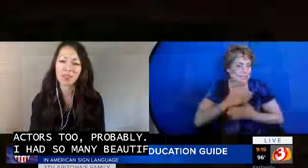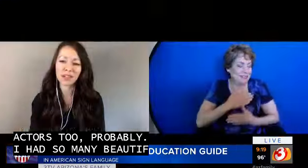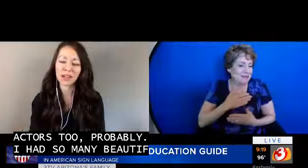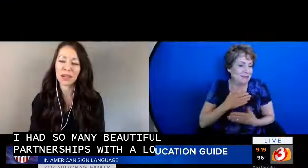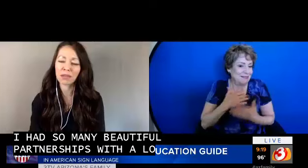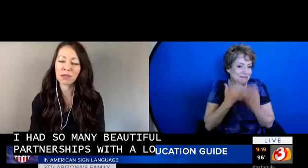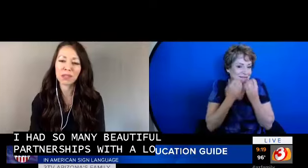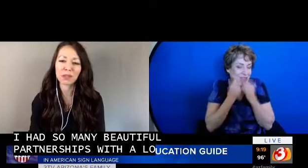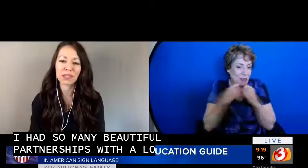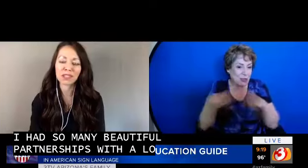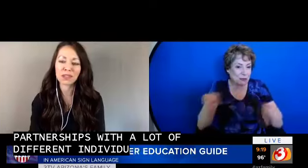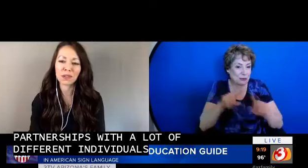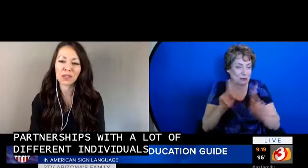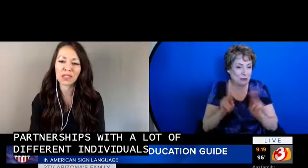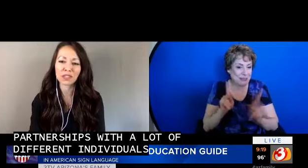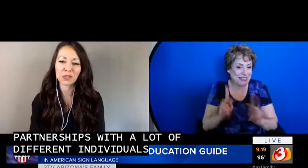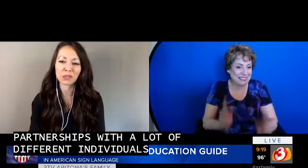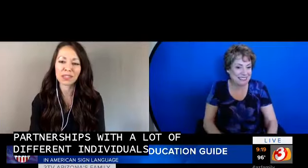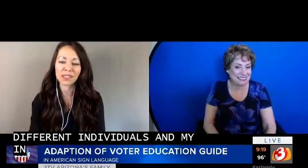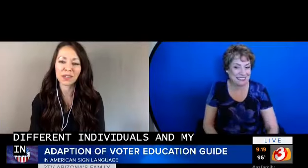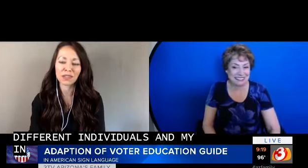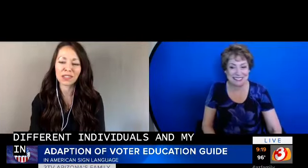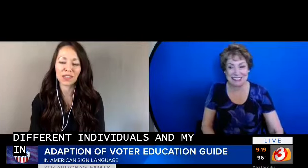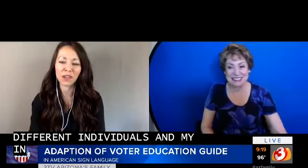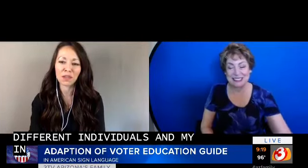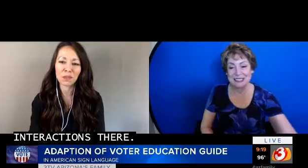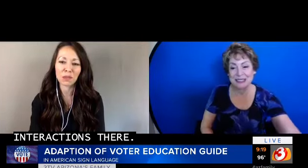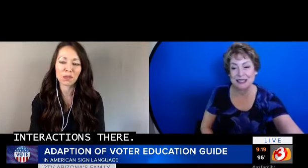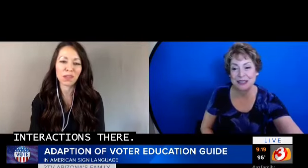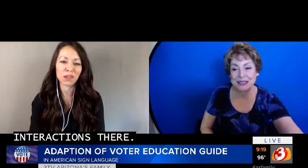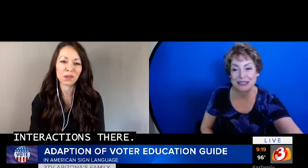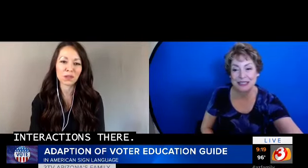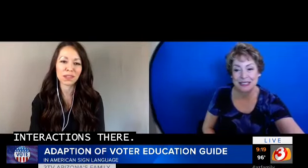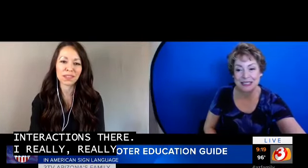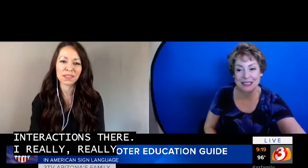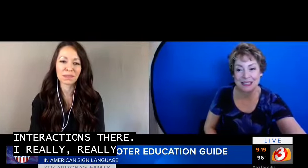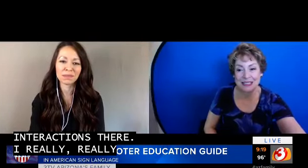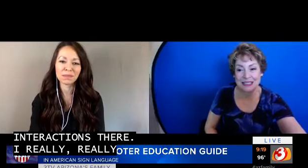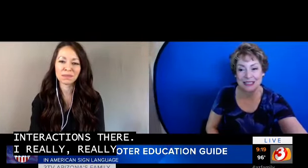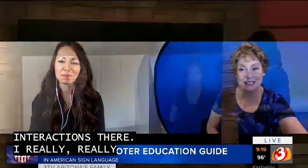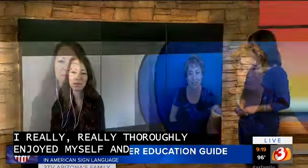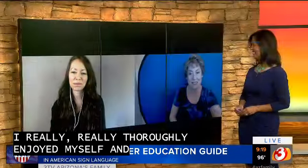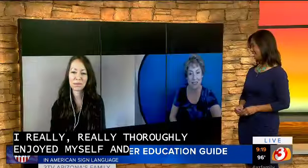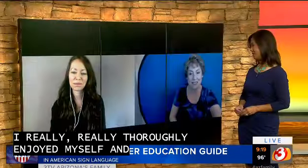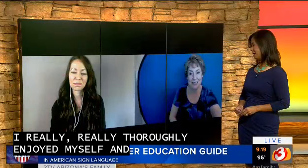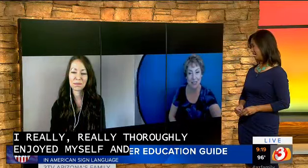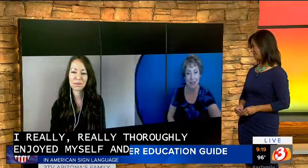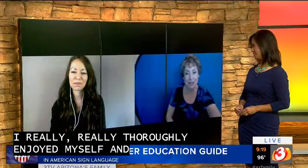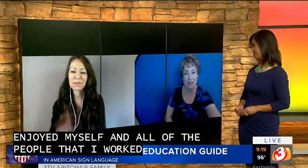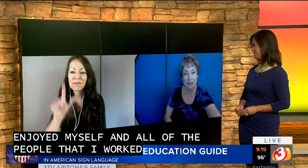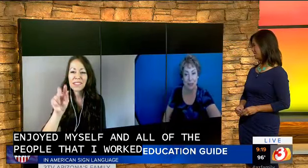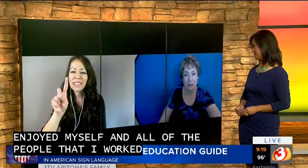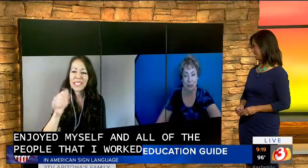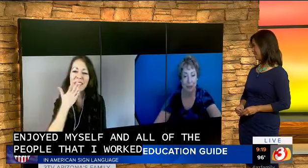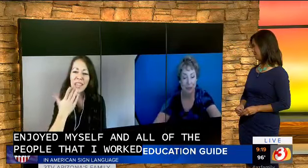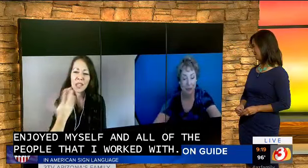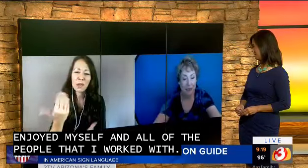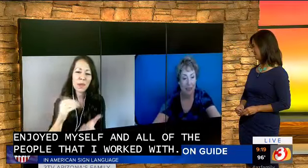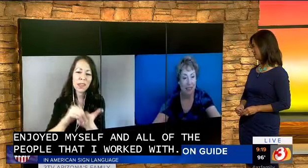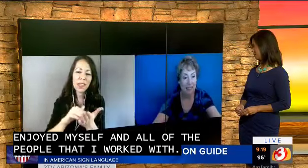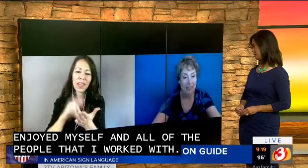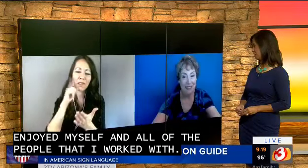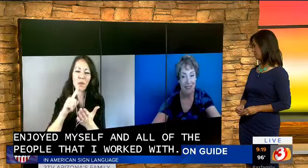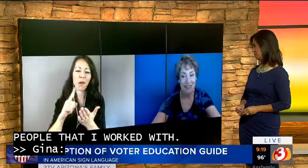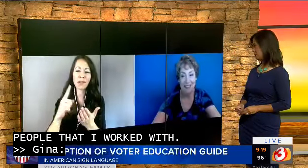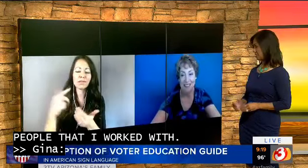interactions there. I really, really thoroughly enjoyed myself and all of the people that I worked with. Linda, thank you again for spending some time with